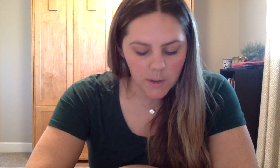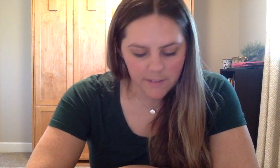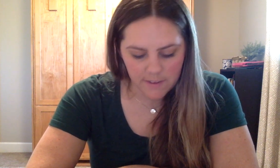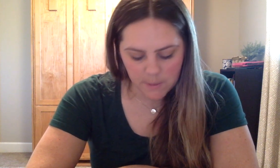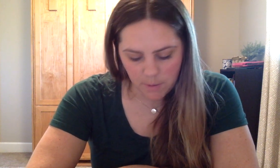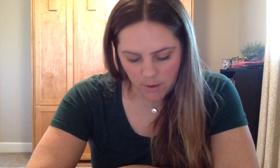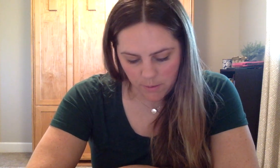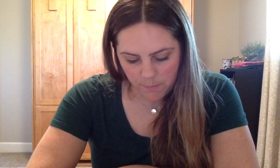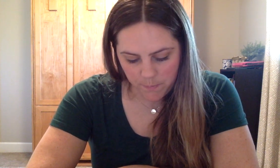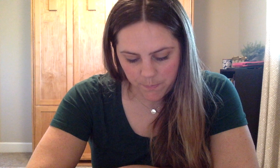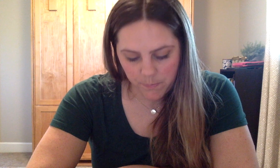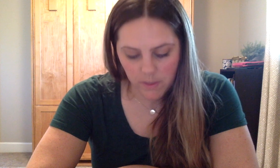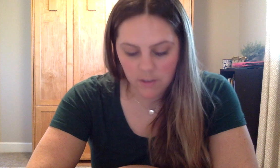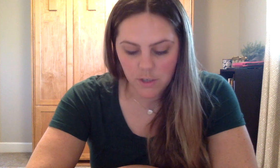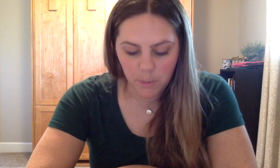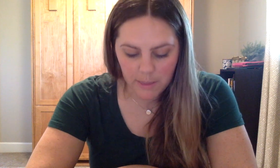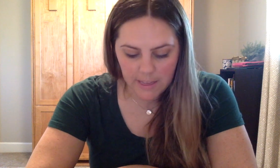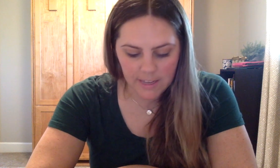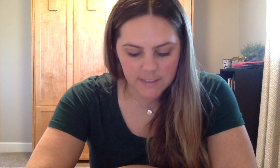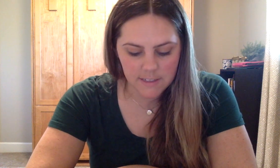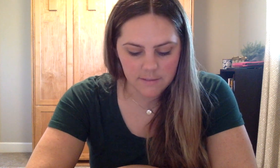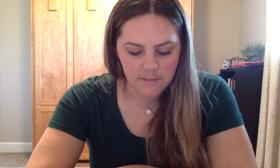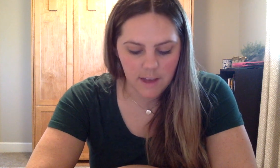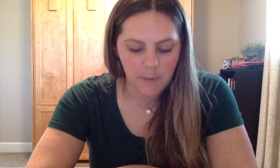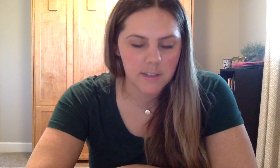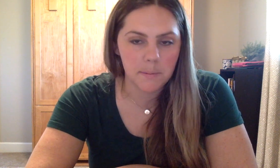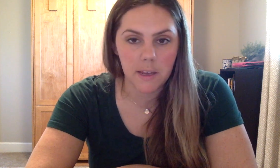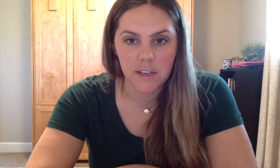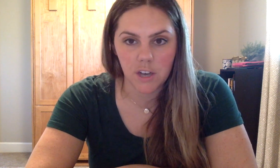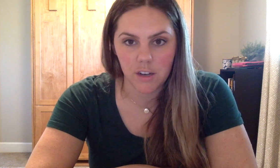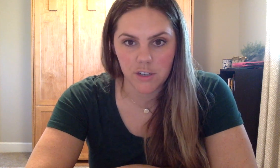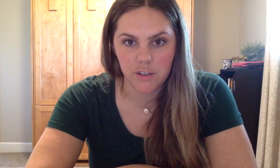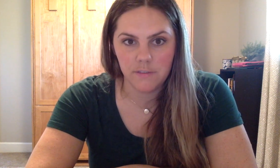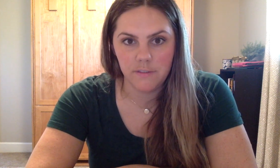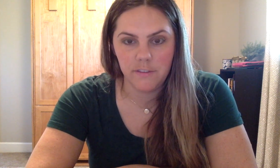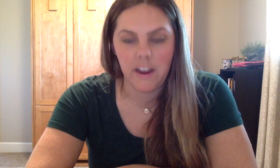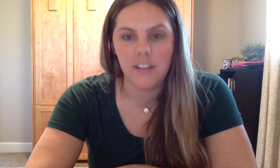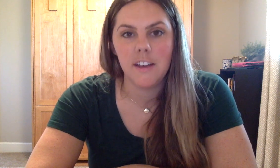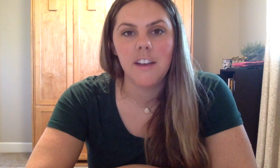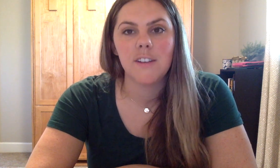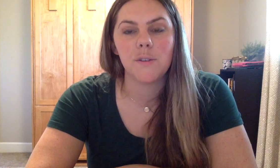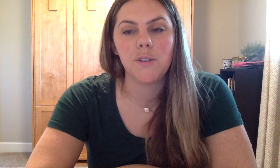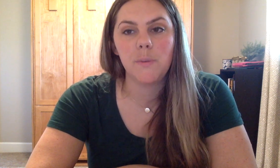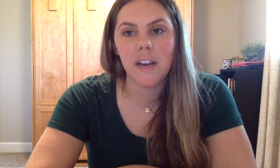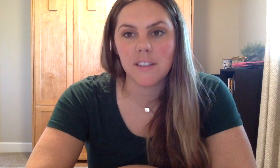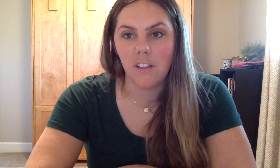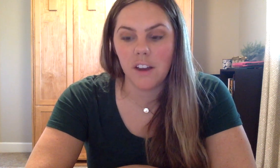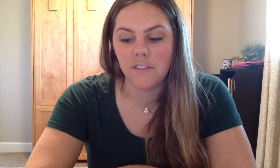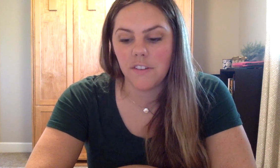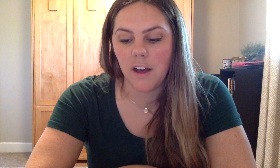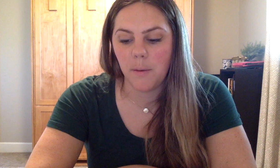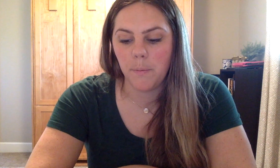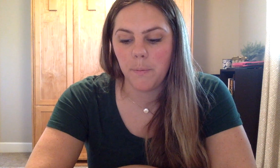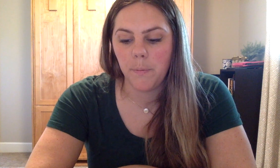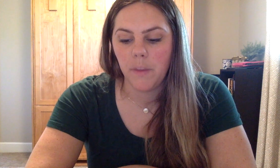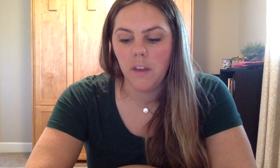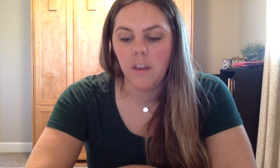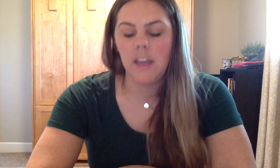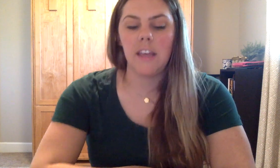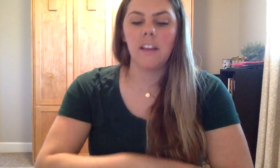25 tomorrow. Don't be late. I want to be a doctor. Right? So to be has a lot of In English,